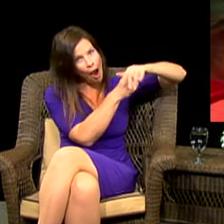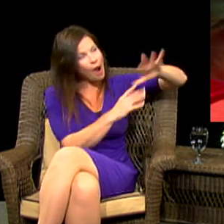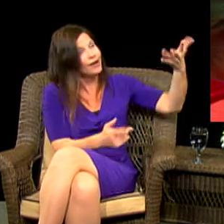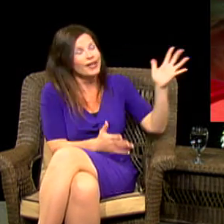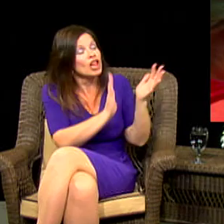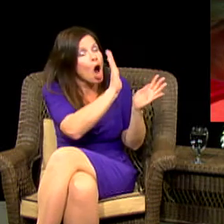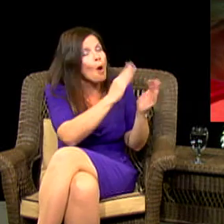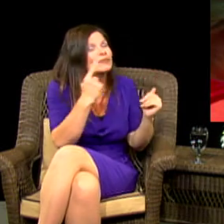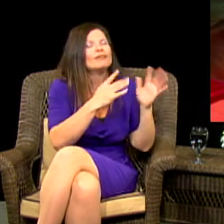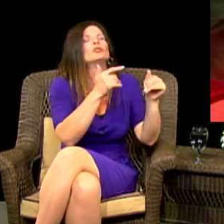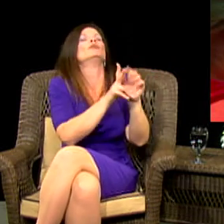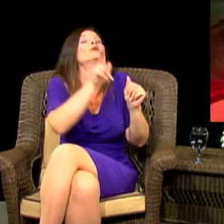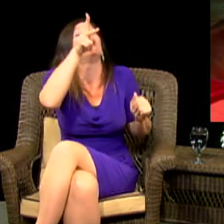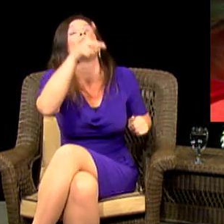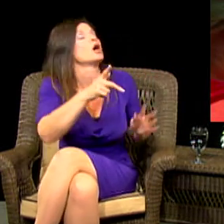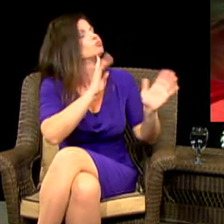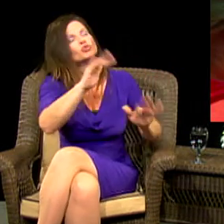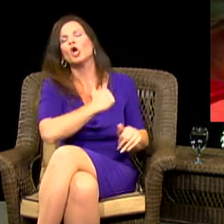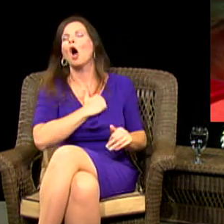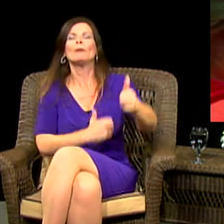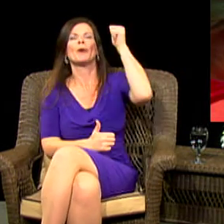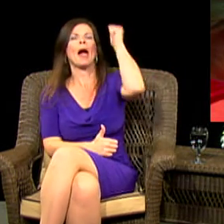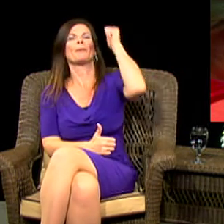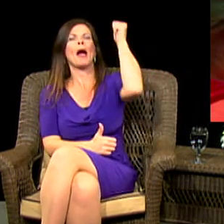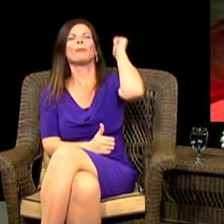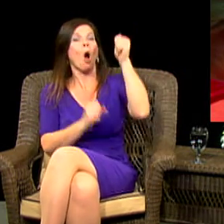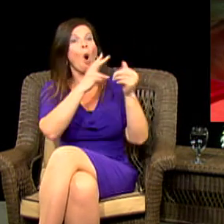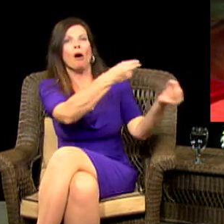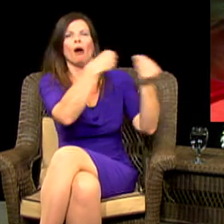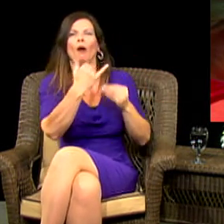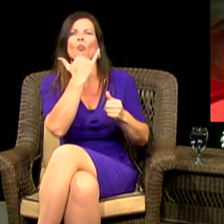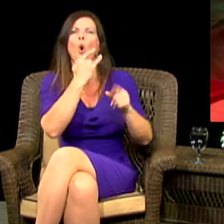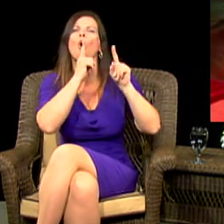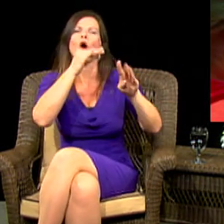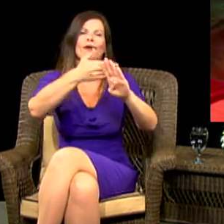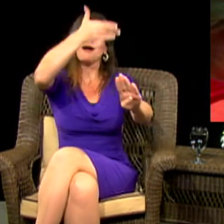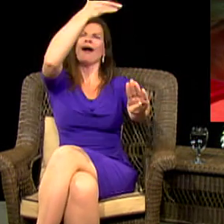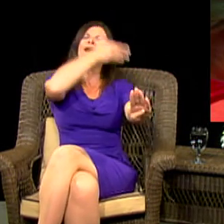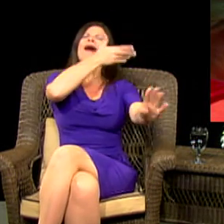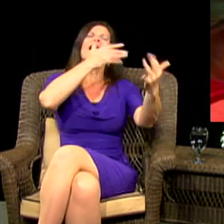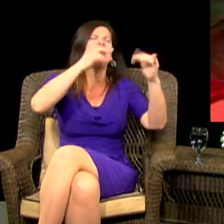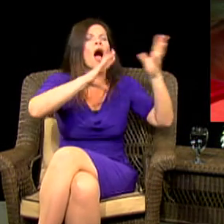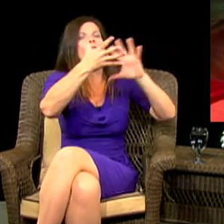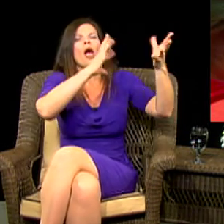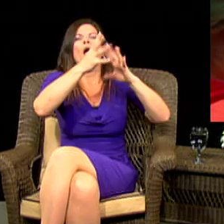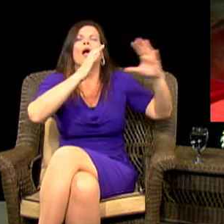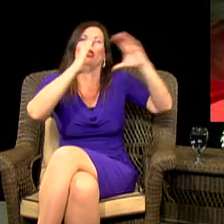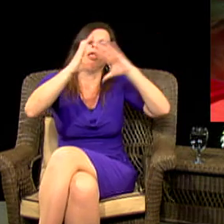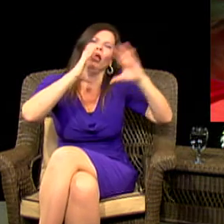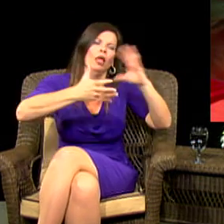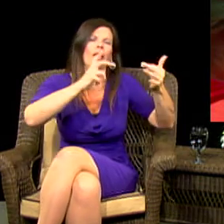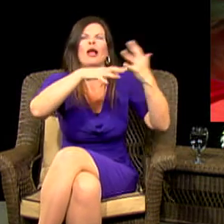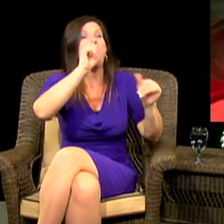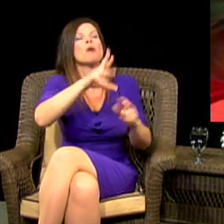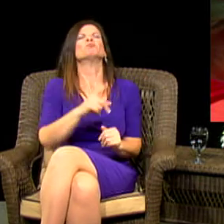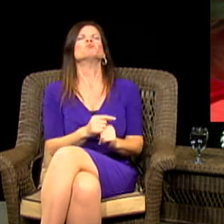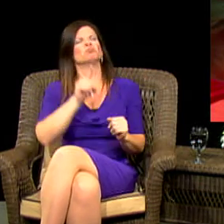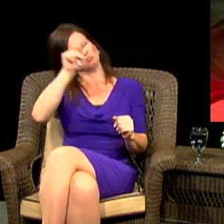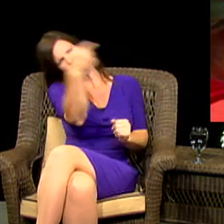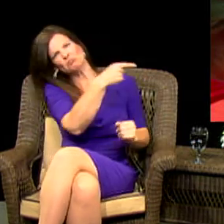trying to pick up your order just like anybody else, and of course you can't hear what's being said over the microphone, so you're